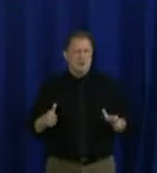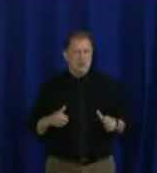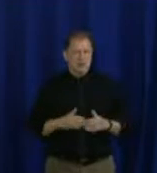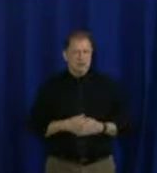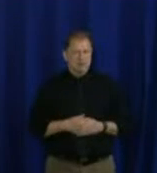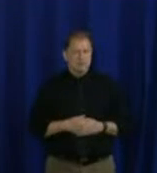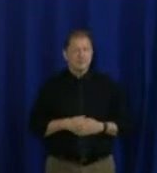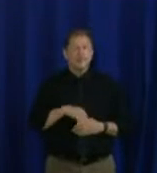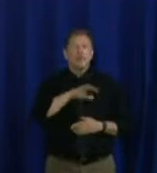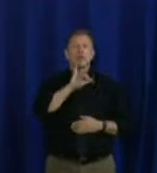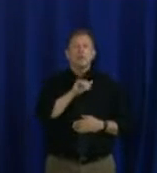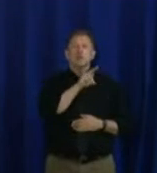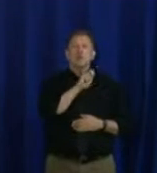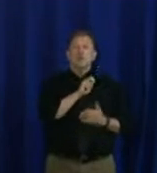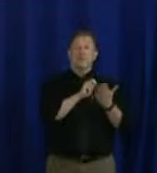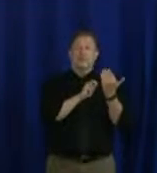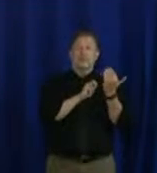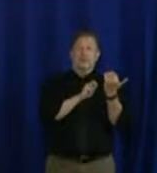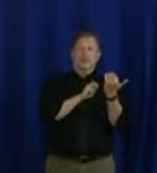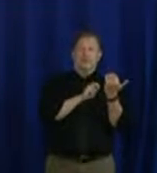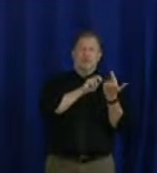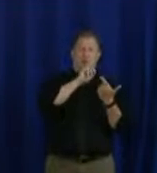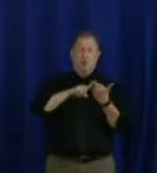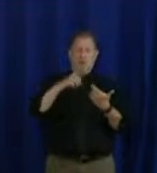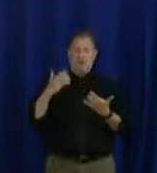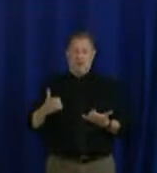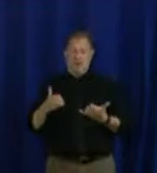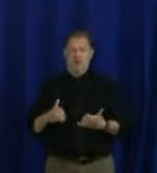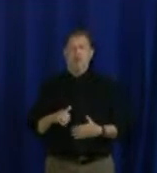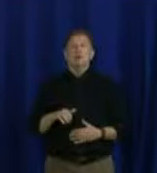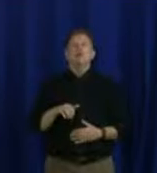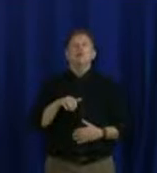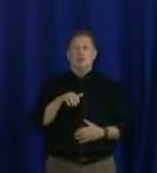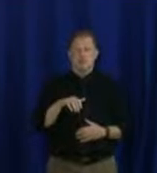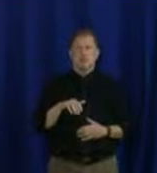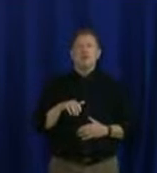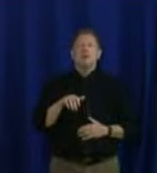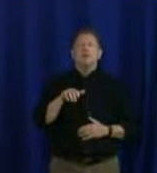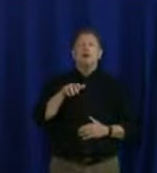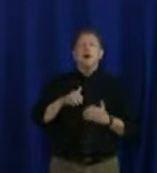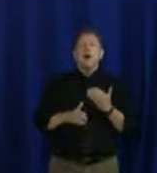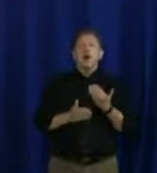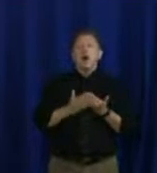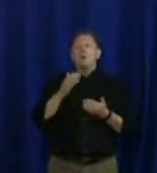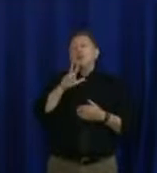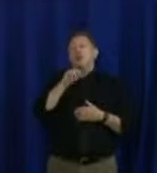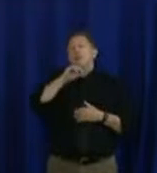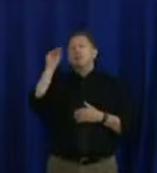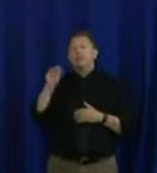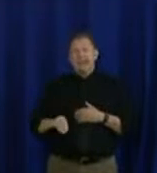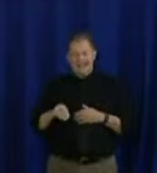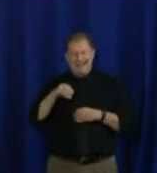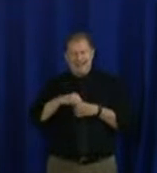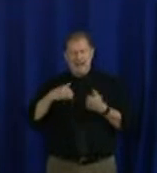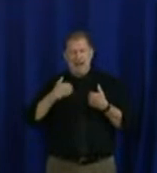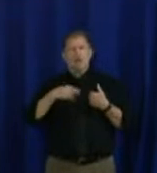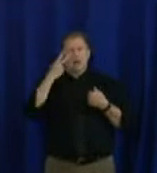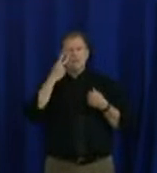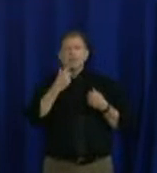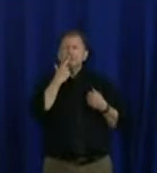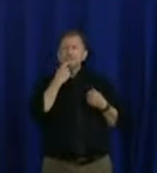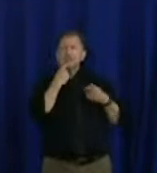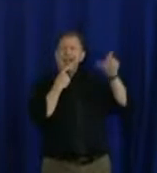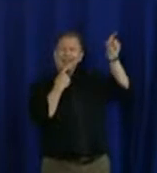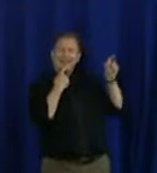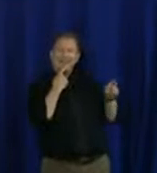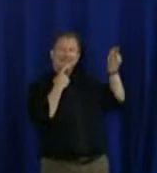So since June 15, 29%, most new Chicago cases have been in that younger adult age group, and you can see the